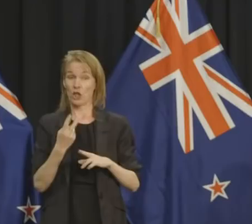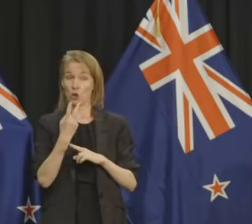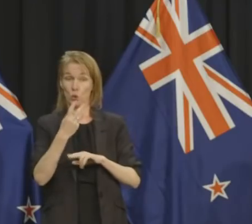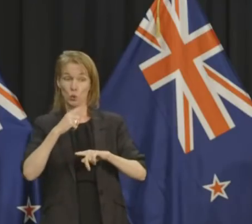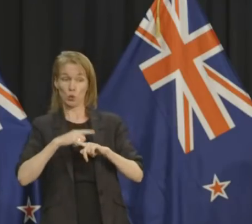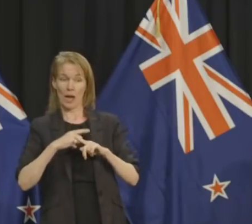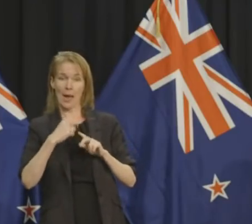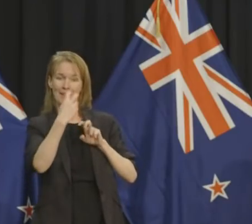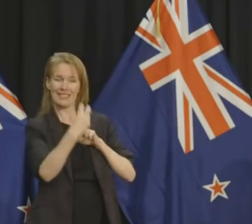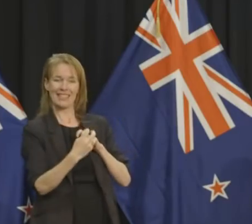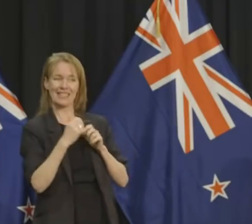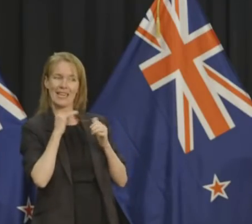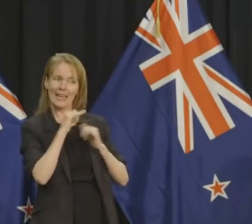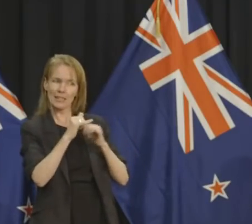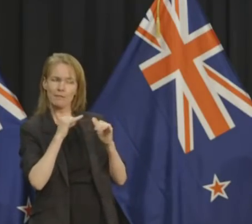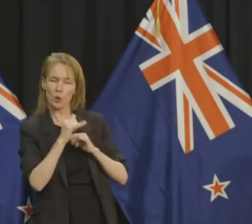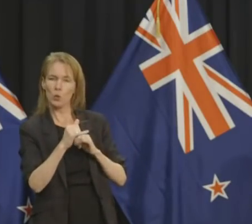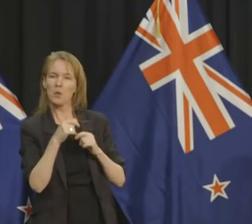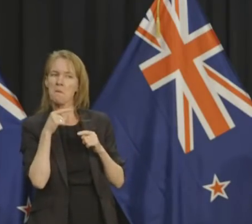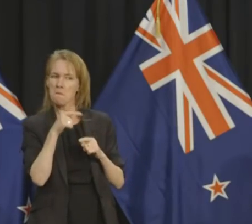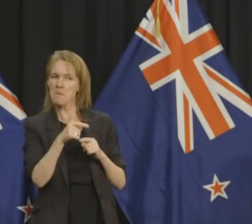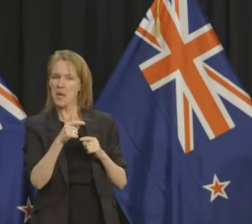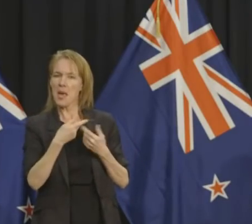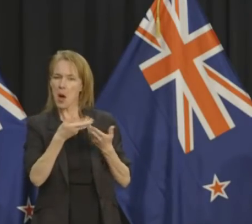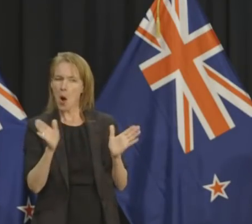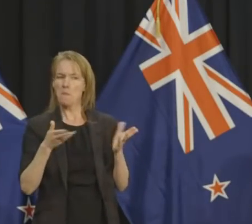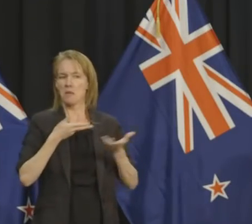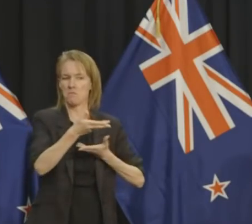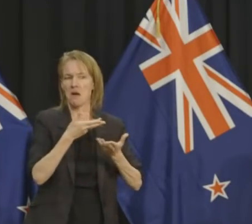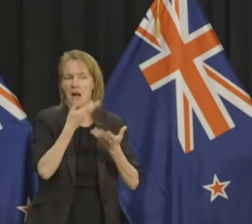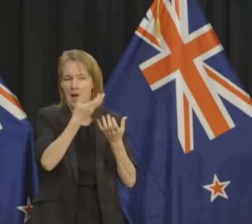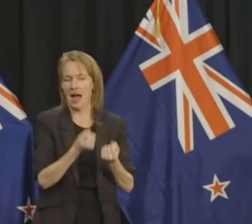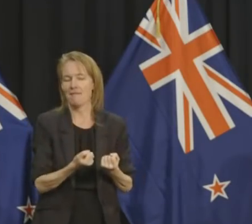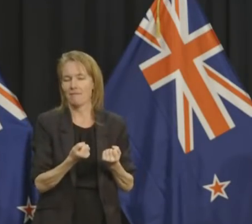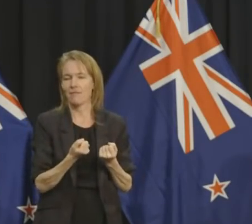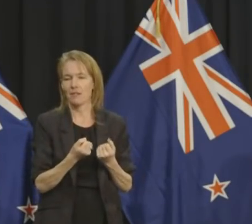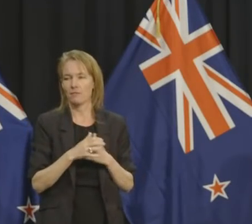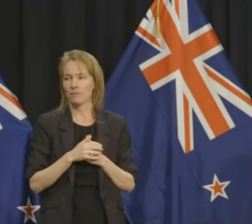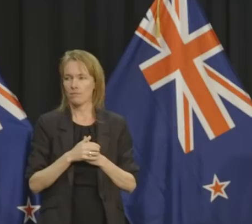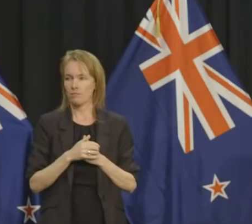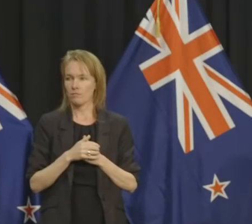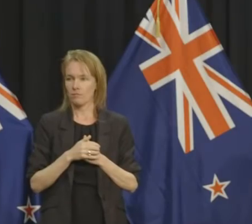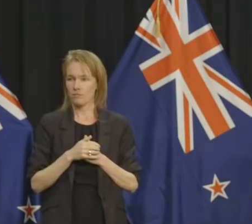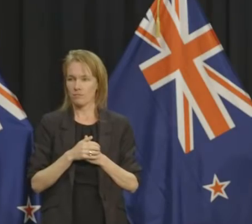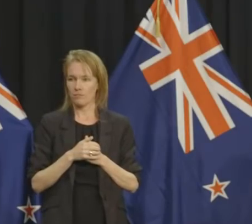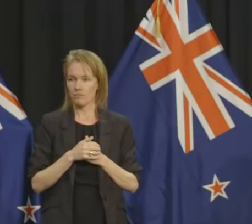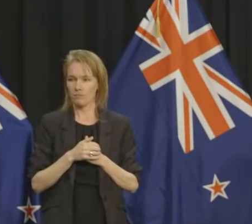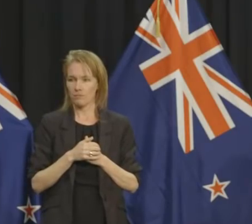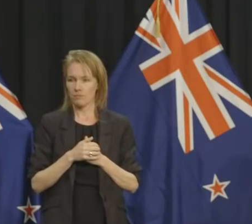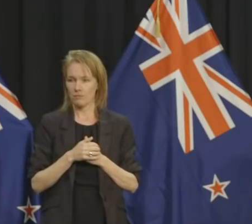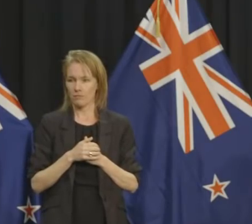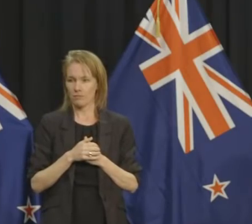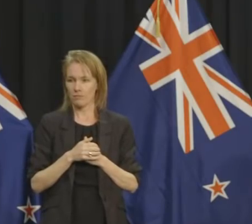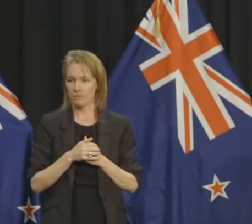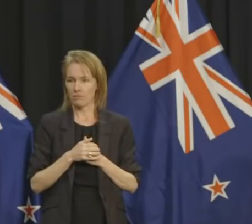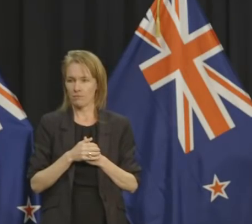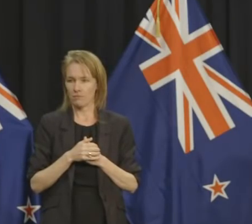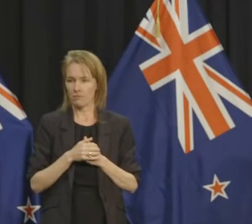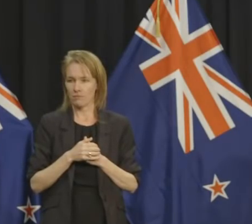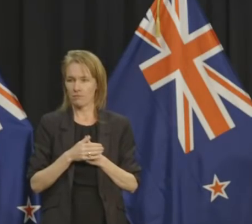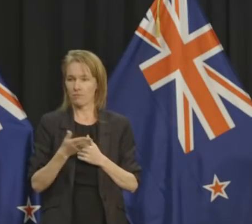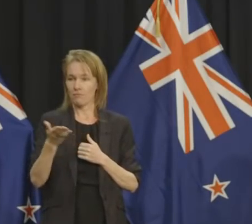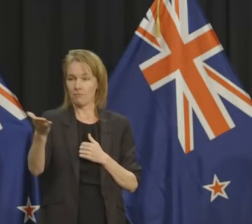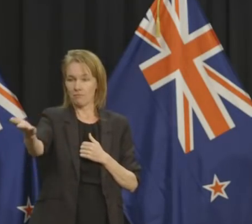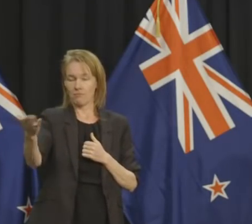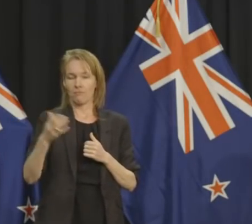greater clarity on how the information that was in the hands of the trust has become widespread, because the trust says, the